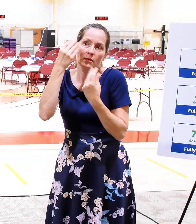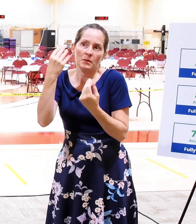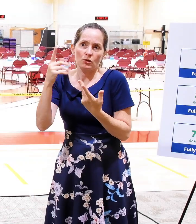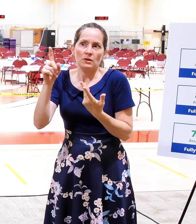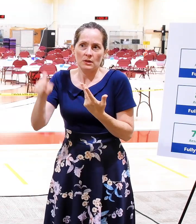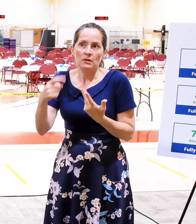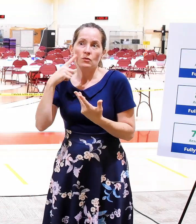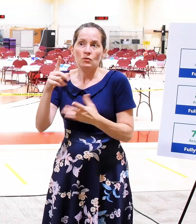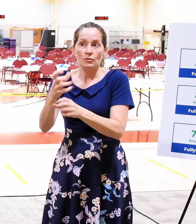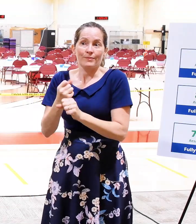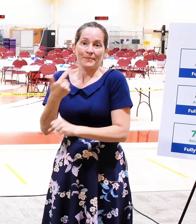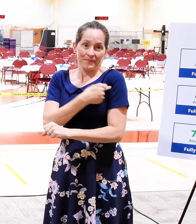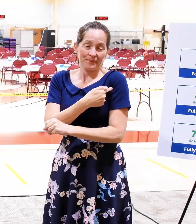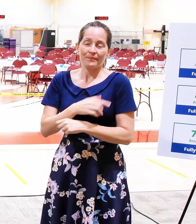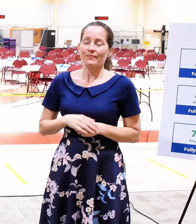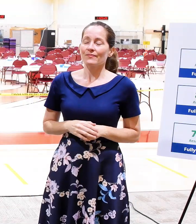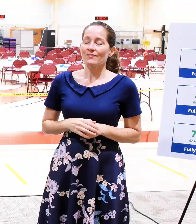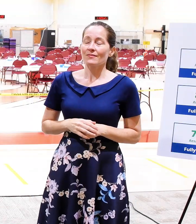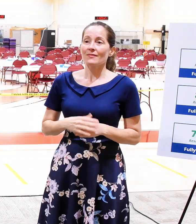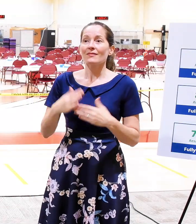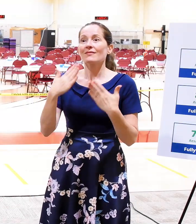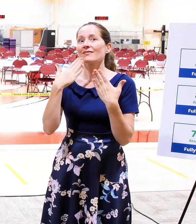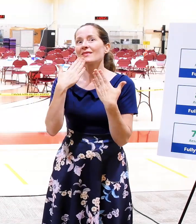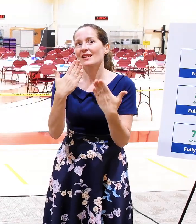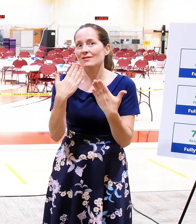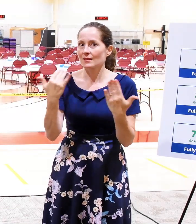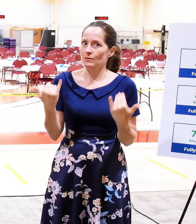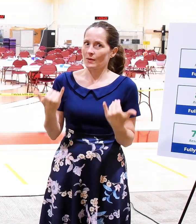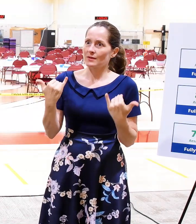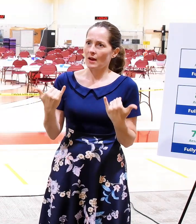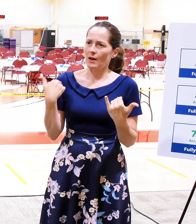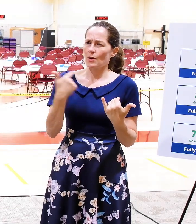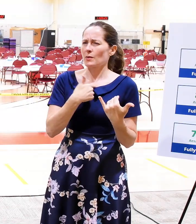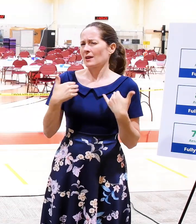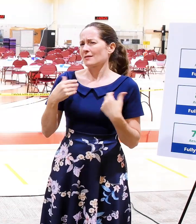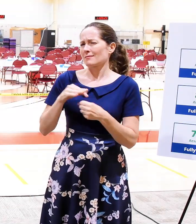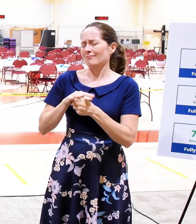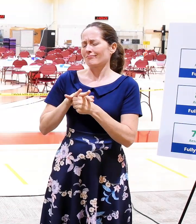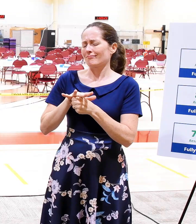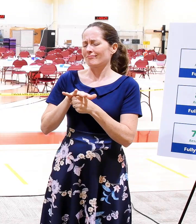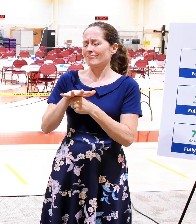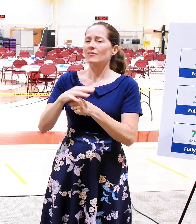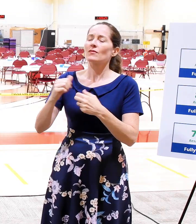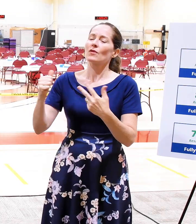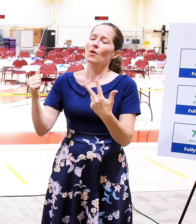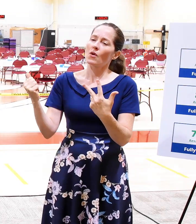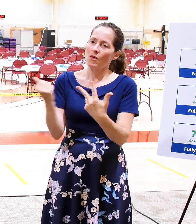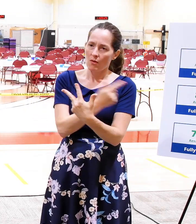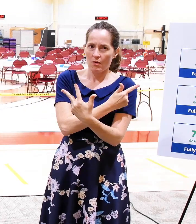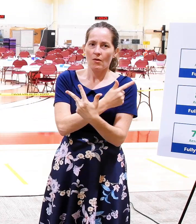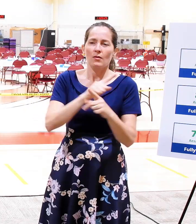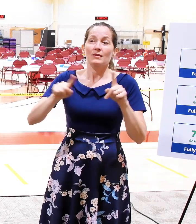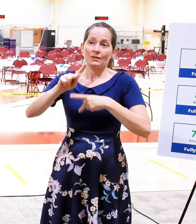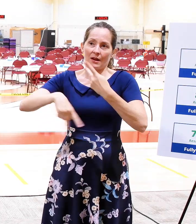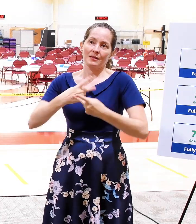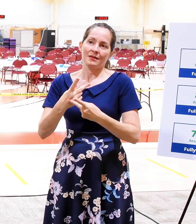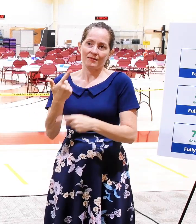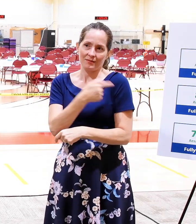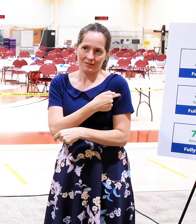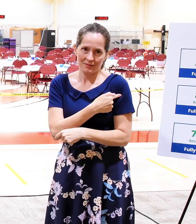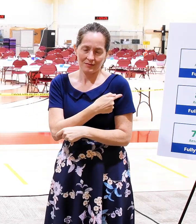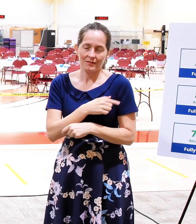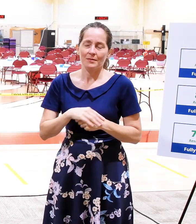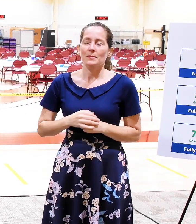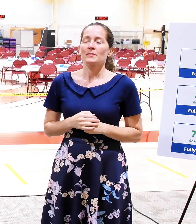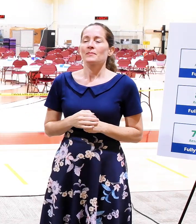We are thankfully in a place where we have an abundance of all 3 vaccines, but we still